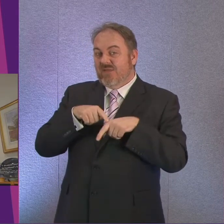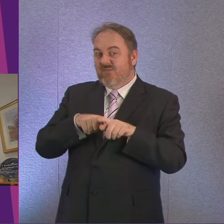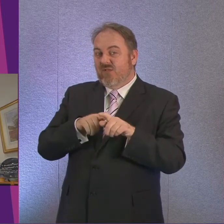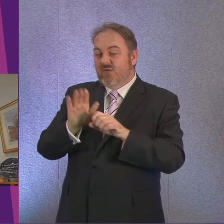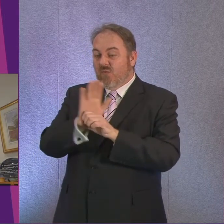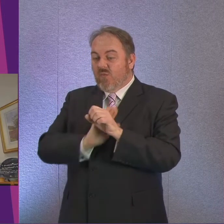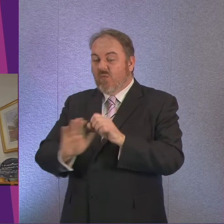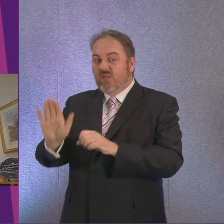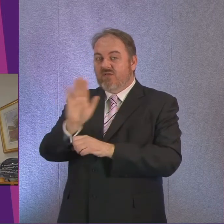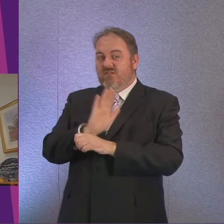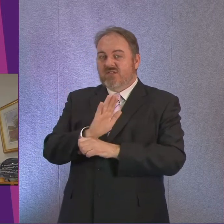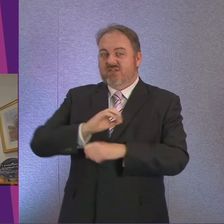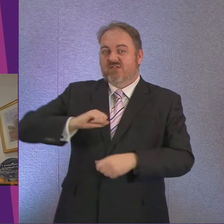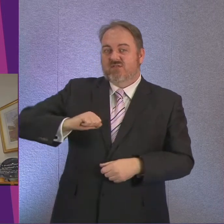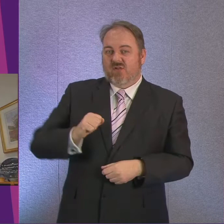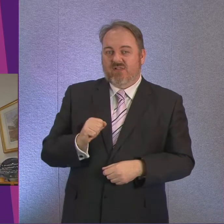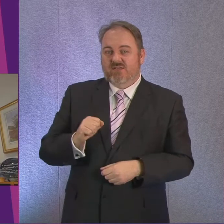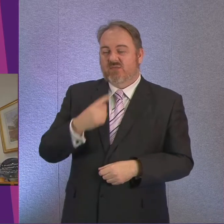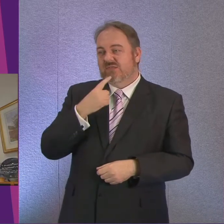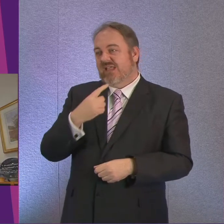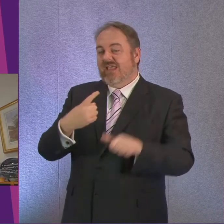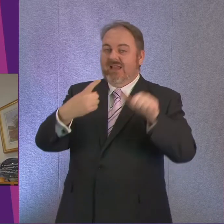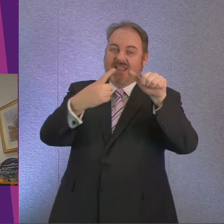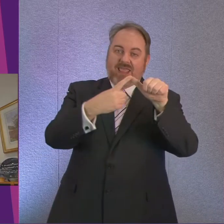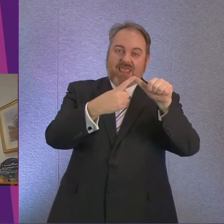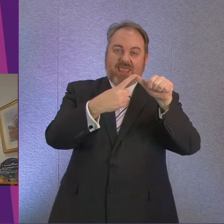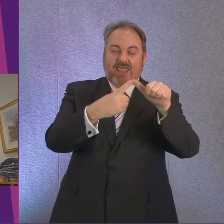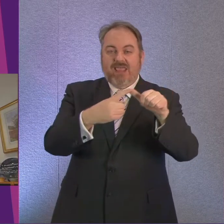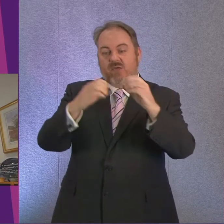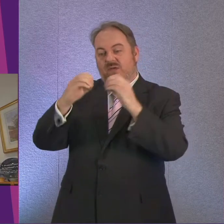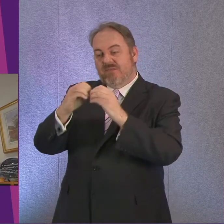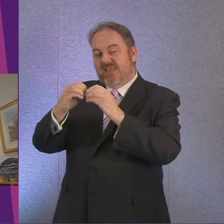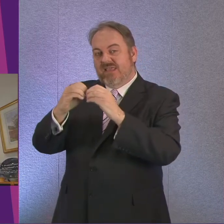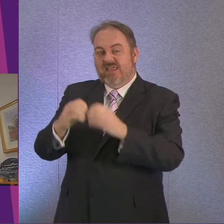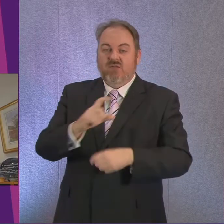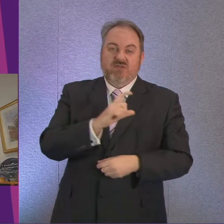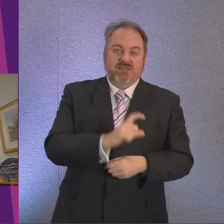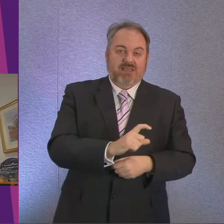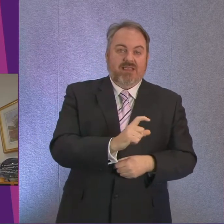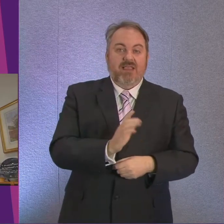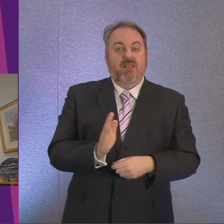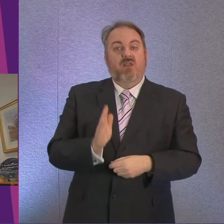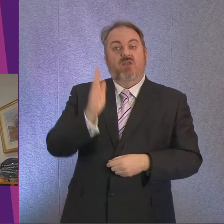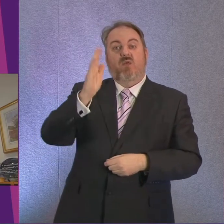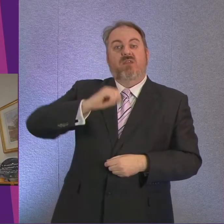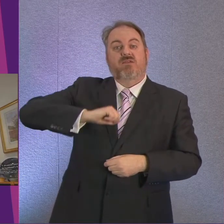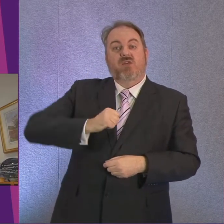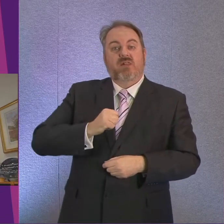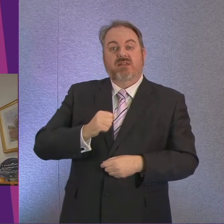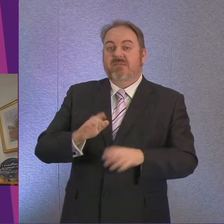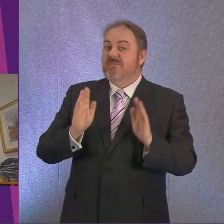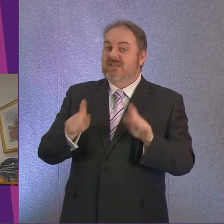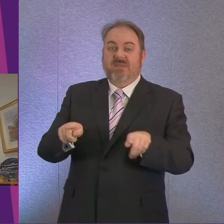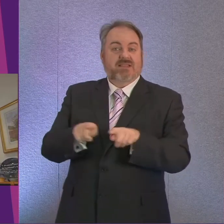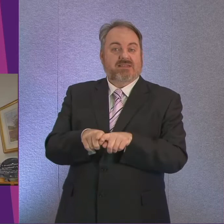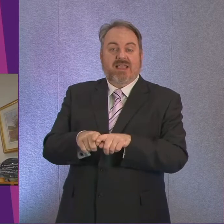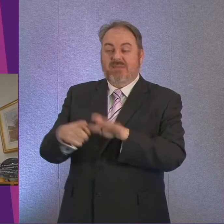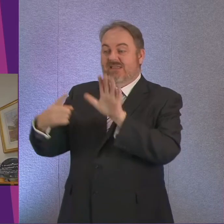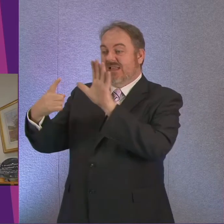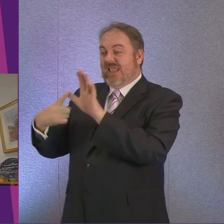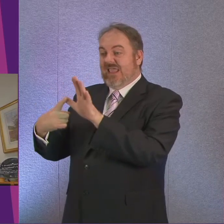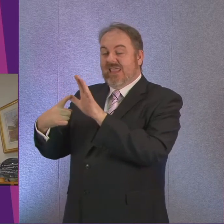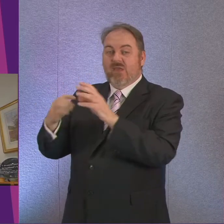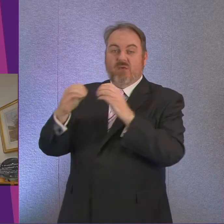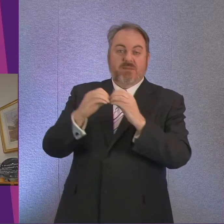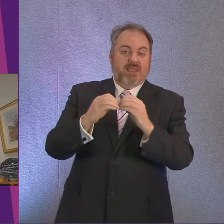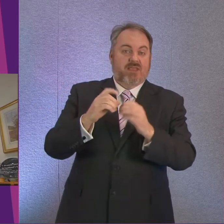An A, a B or a C in the north of Scotland must be the same as an A, B and C in the south of